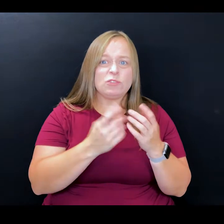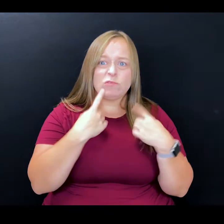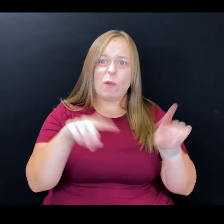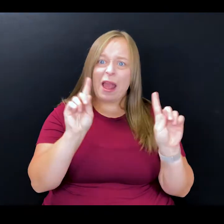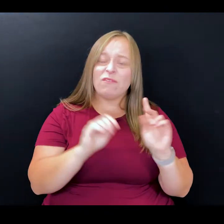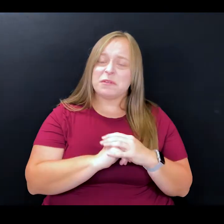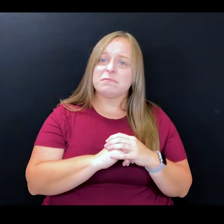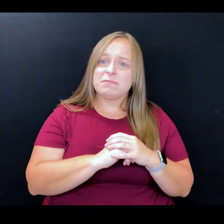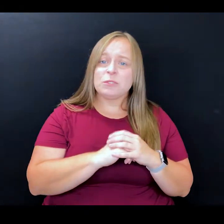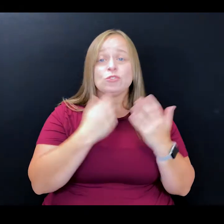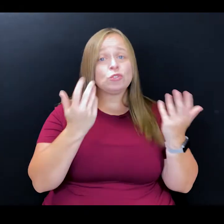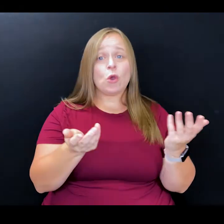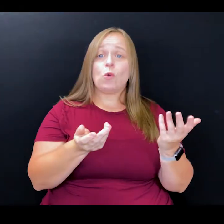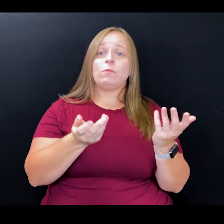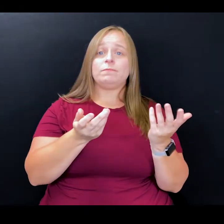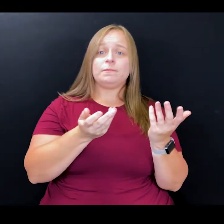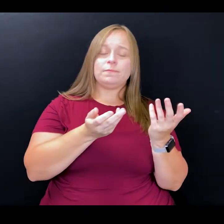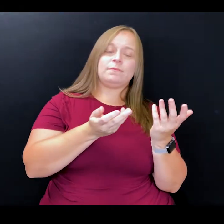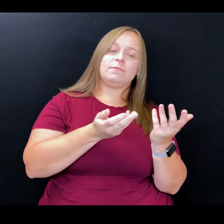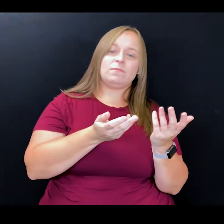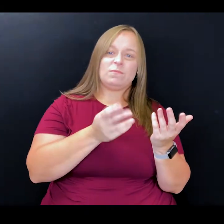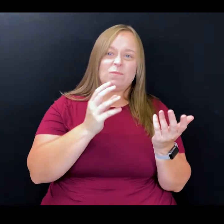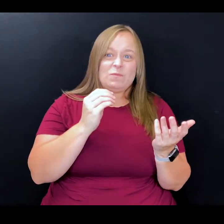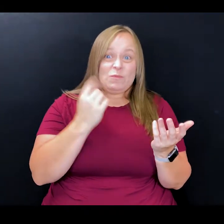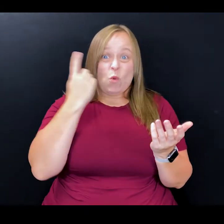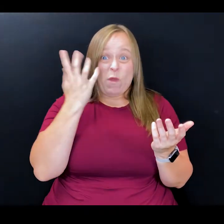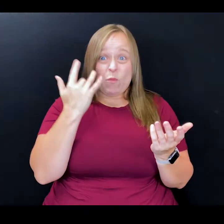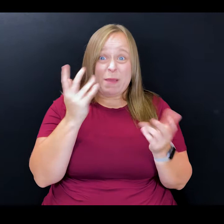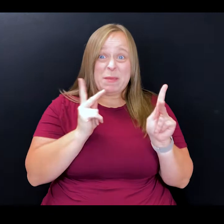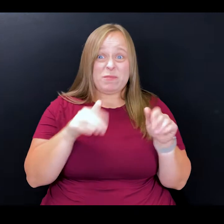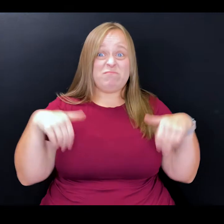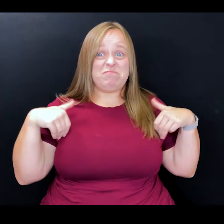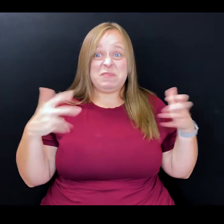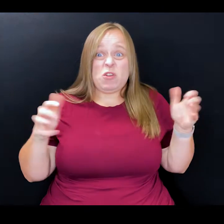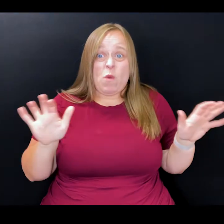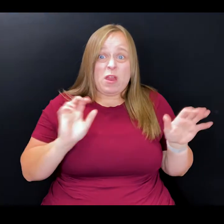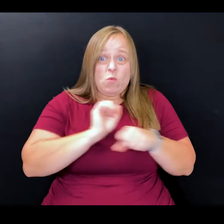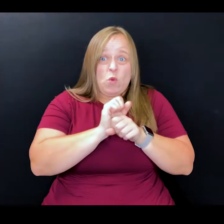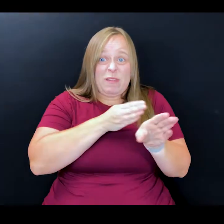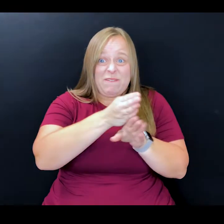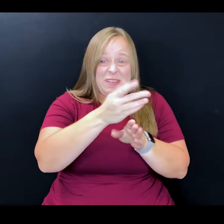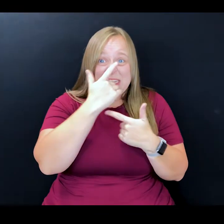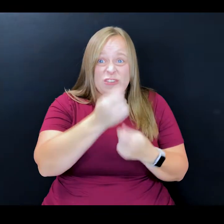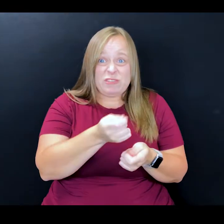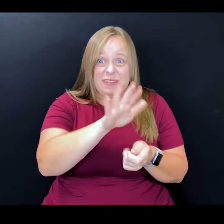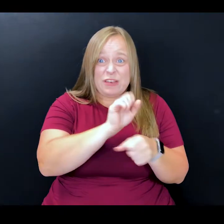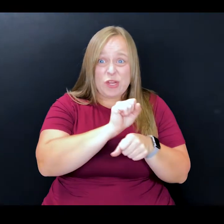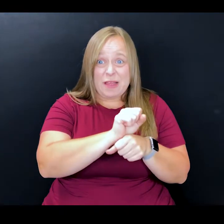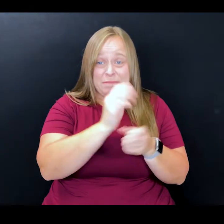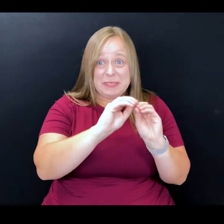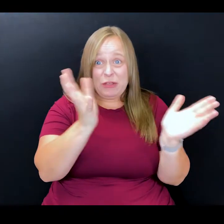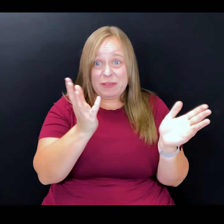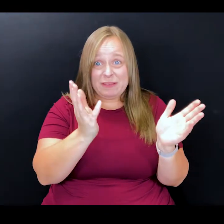to thrive. And so no wonder why, right? People, there aren't enough people who are interested in